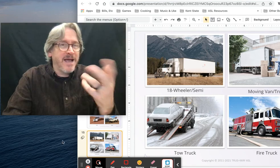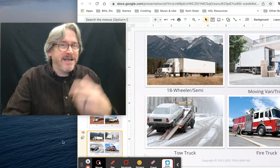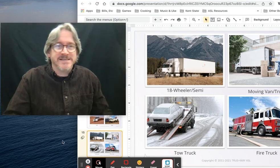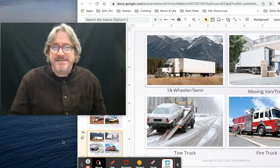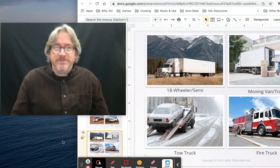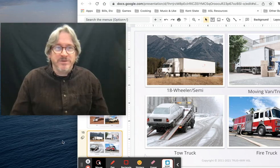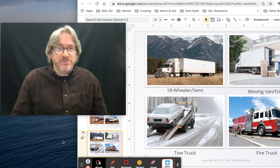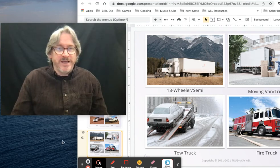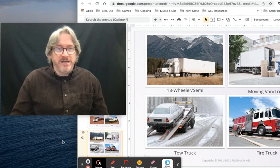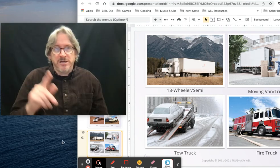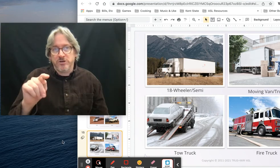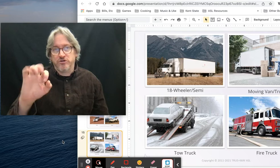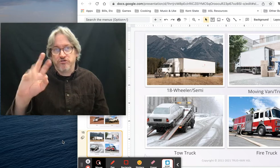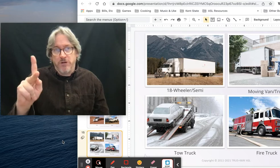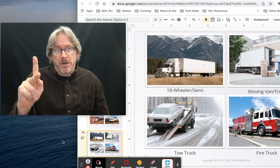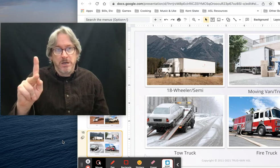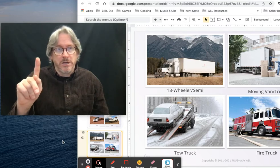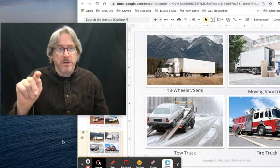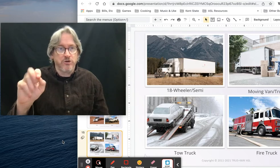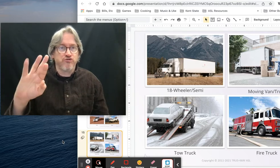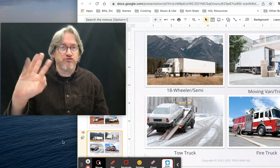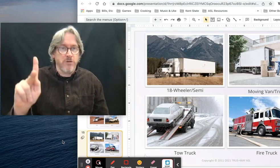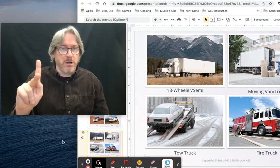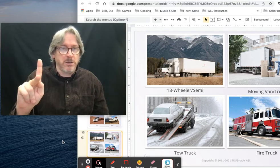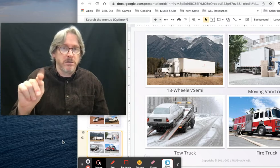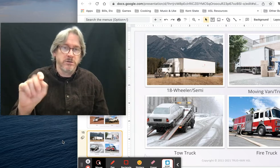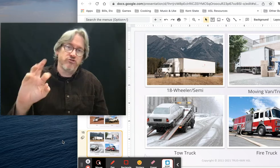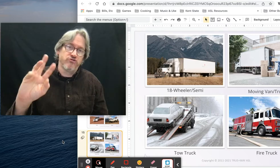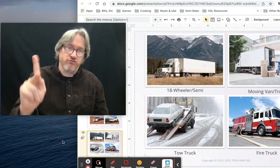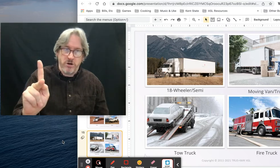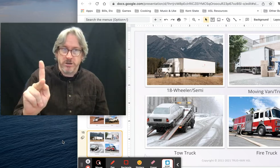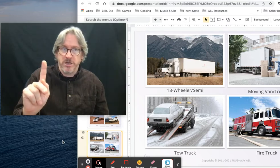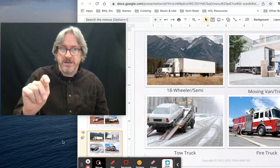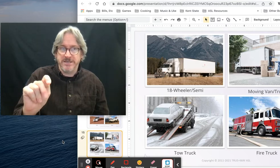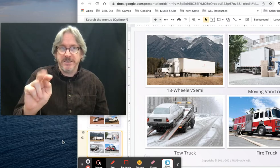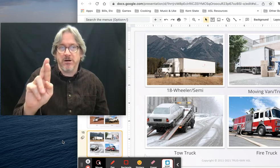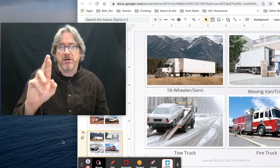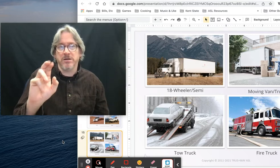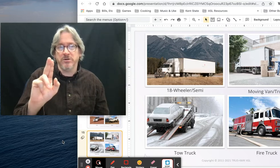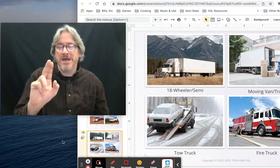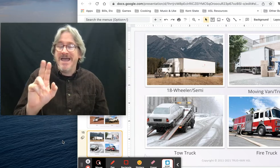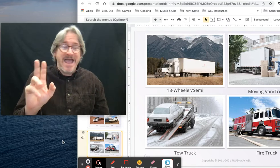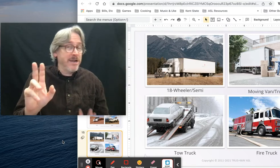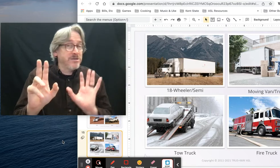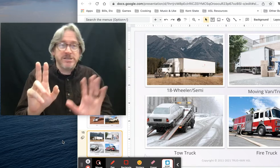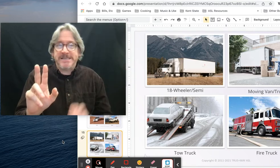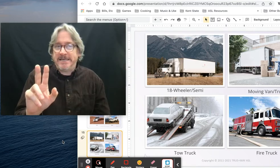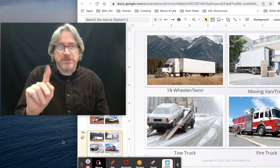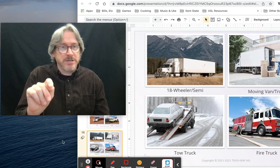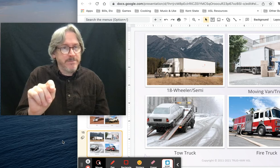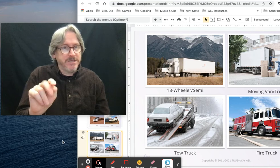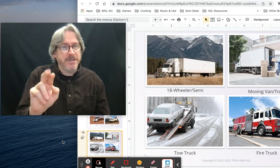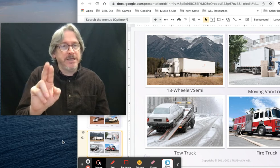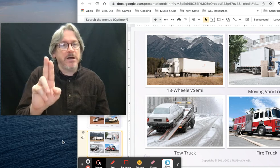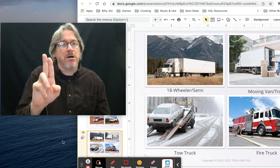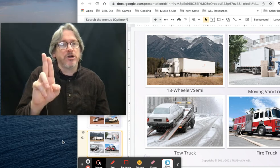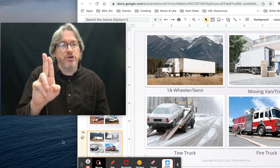And yeah, I guess the simplest way, truck, truck, truck, TRU, and just take it your